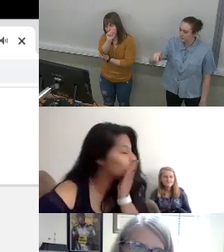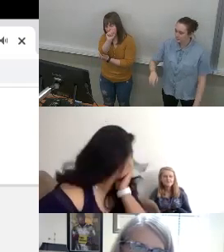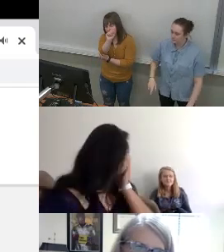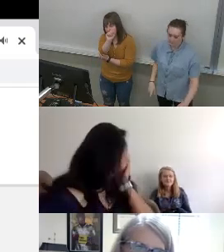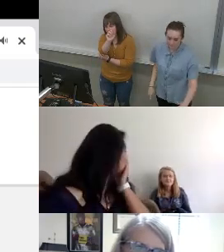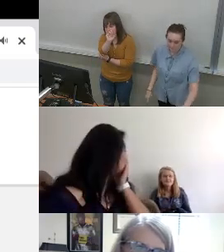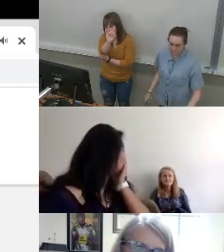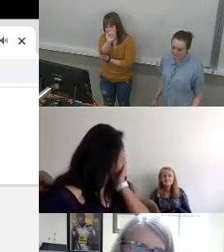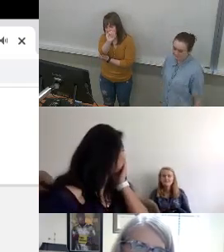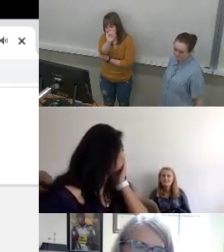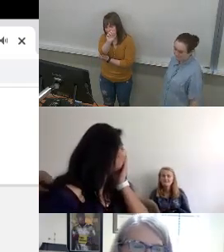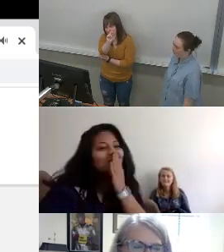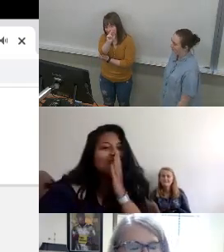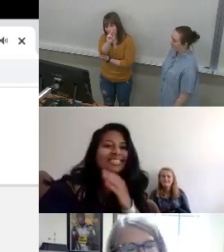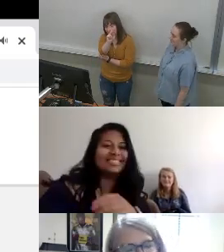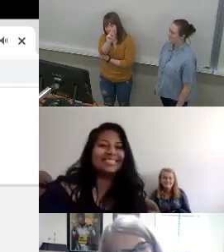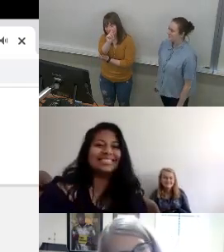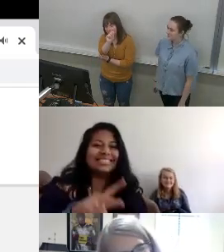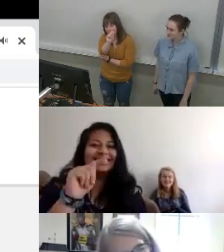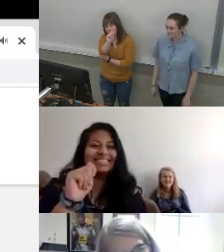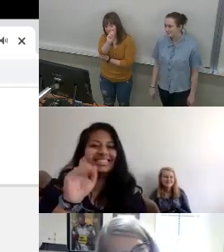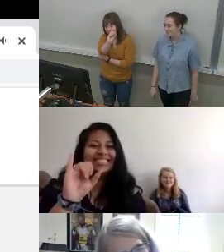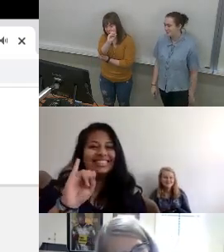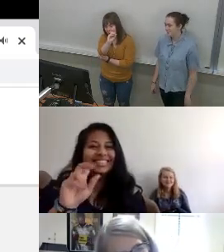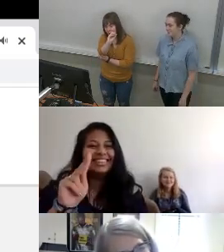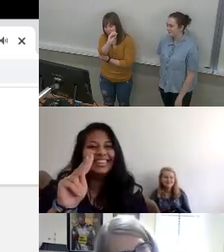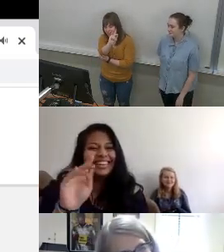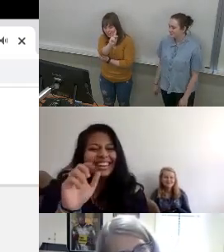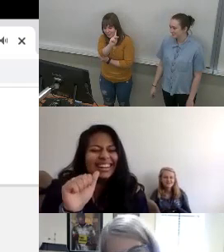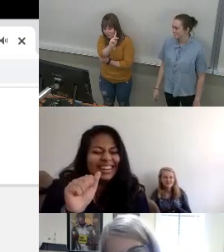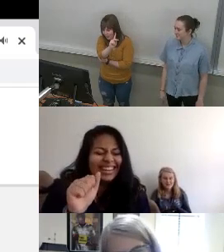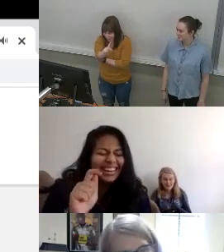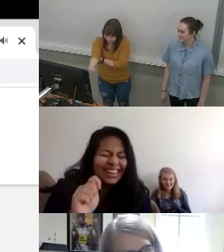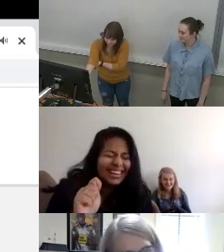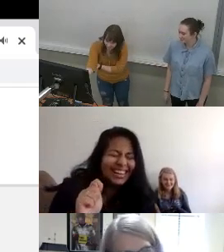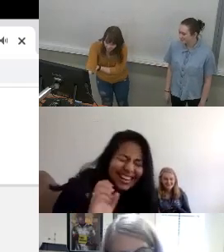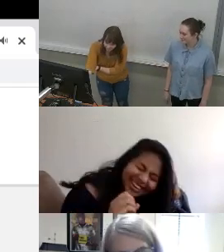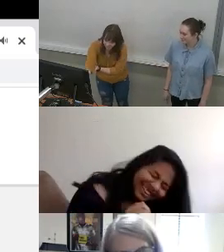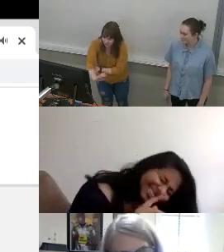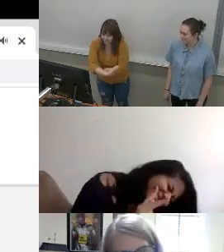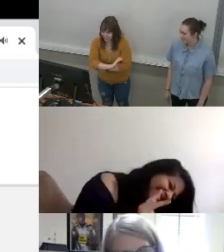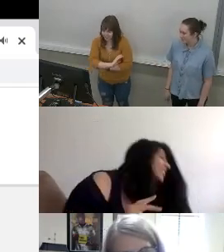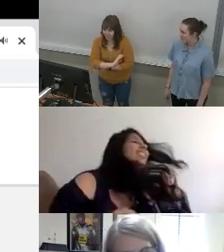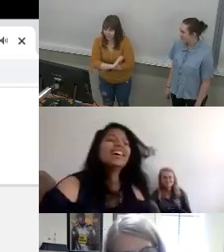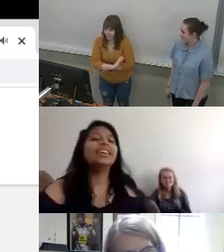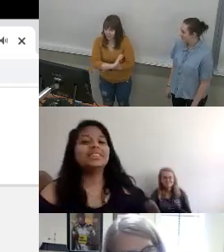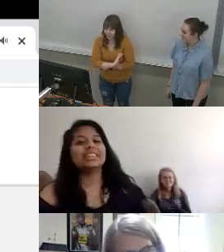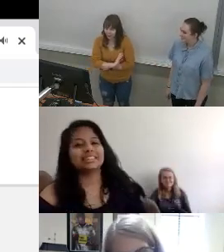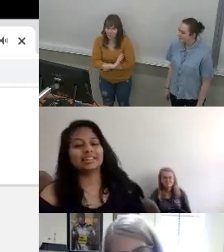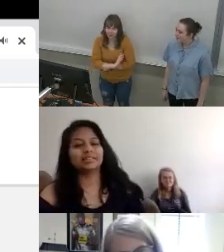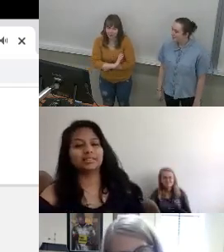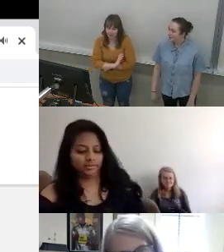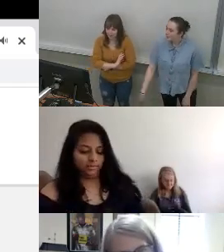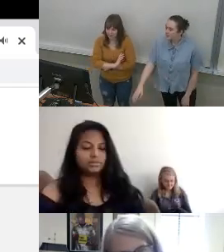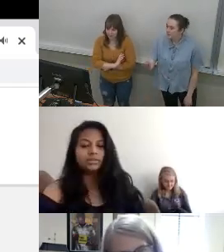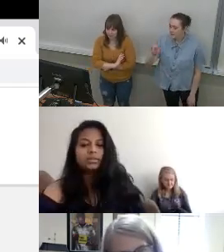So it says the T, the I, the K, the T, the O, and the other K. It's just fingerspell. Most